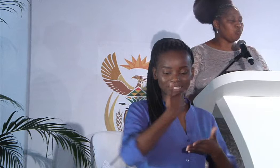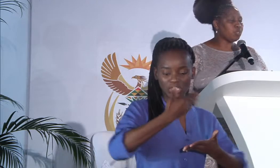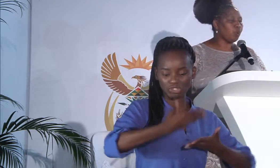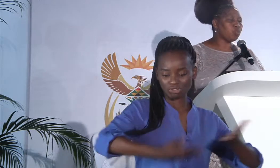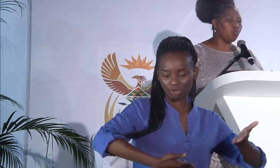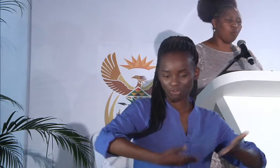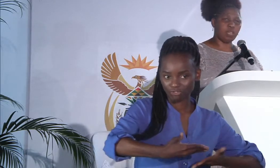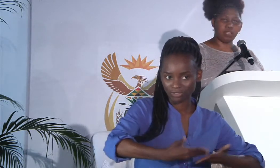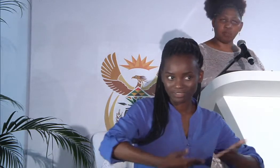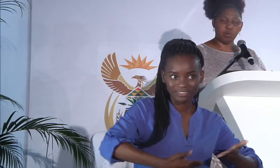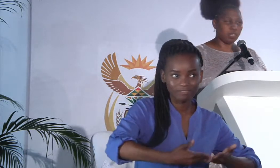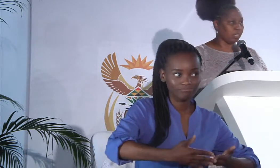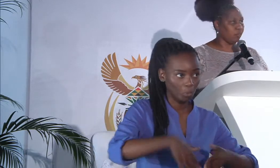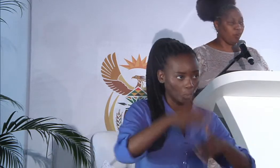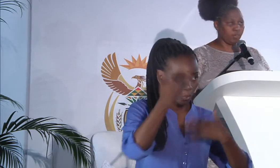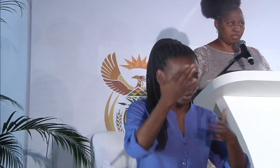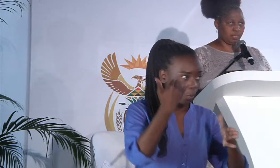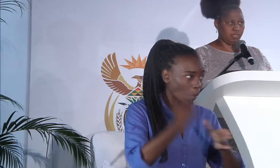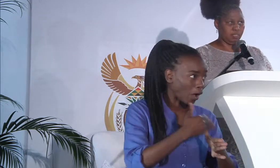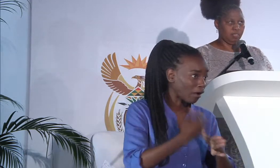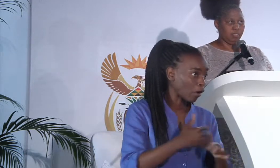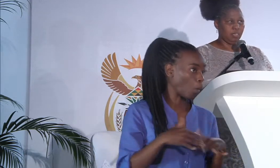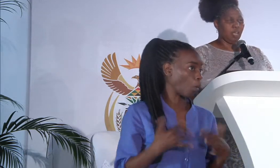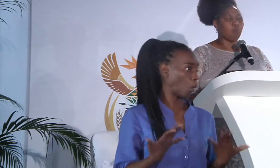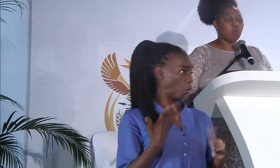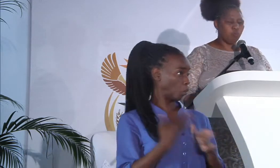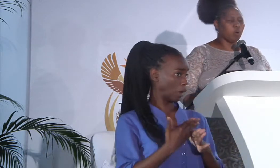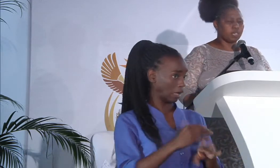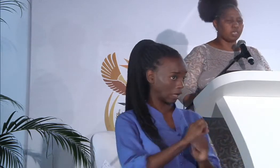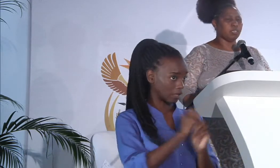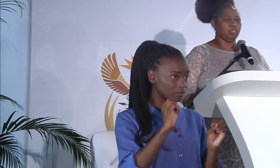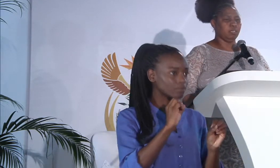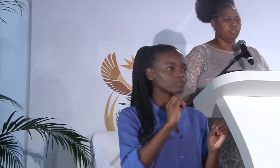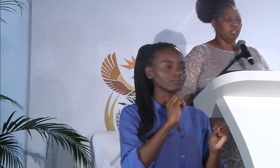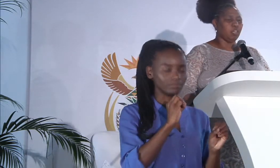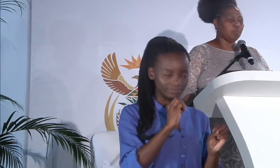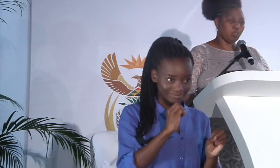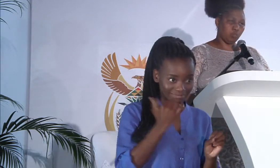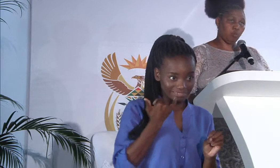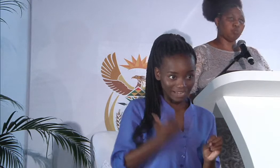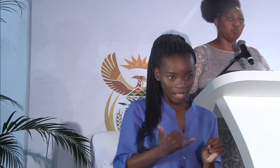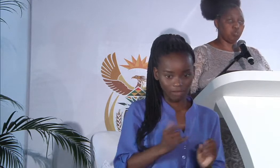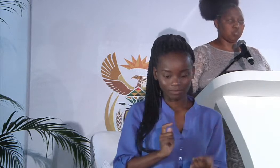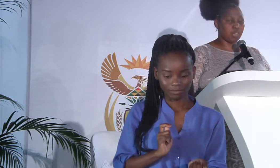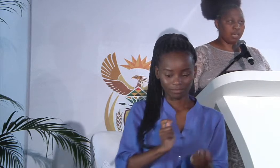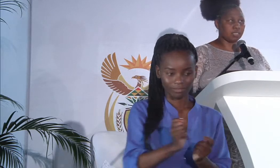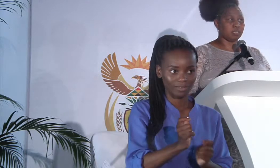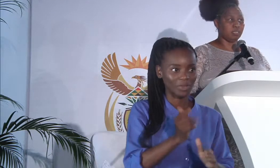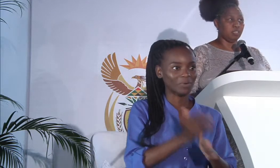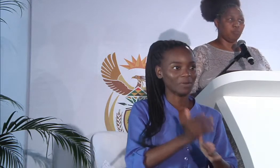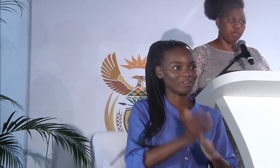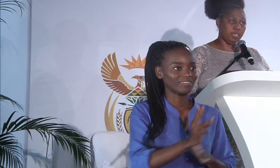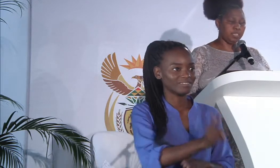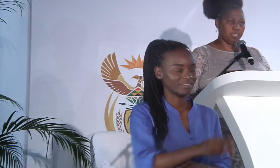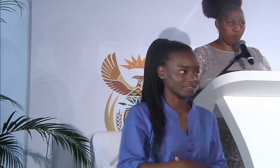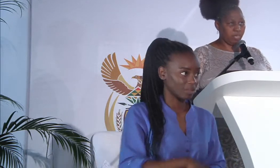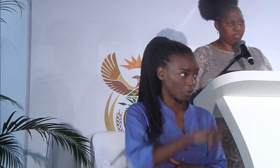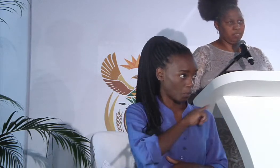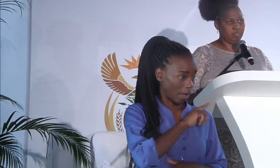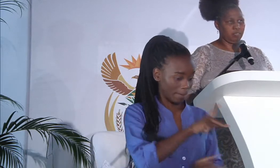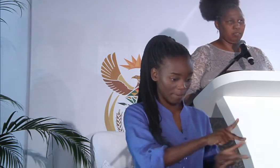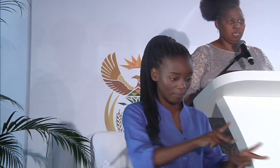we don't know whether they're working or not, will work because those who use drugs will lead the